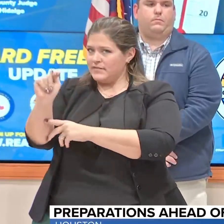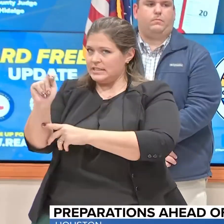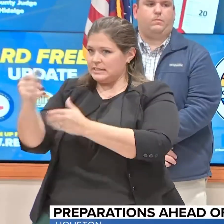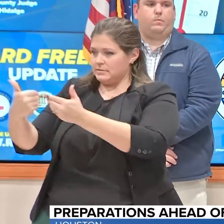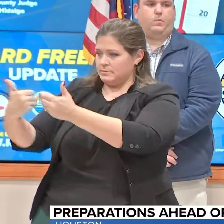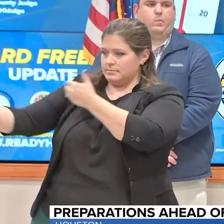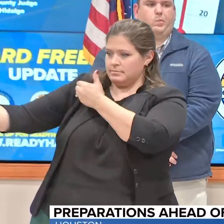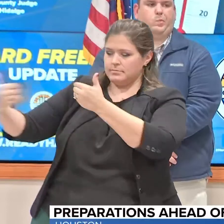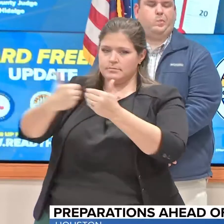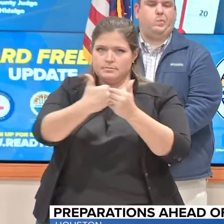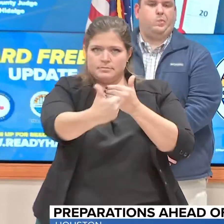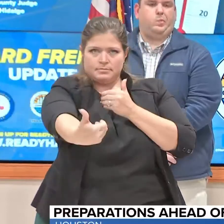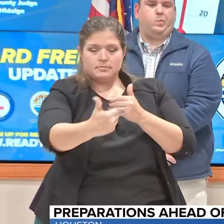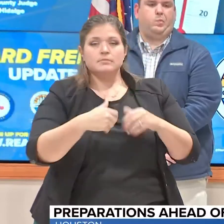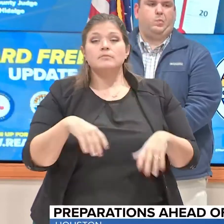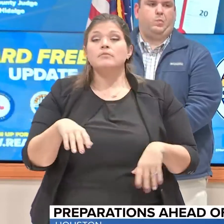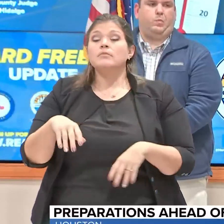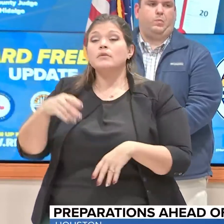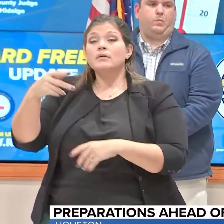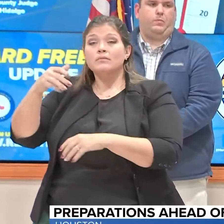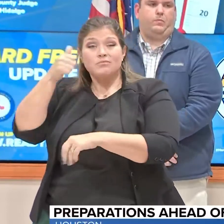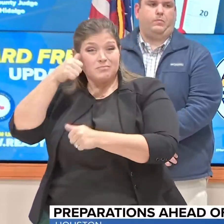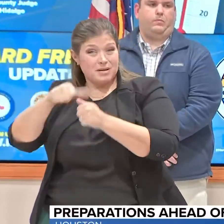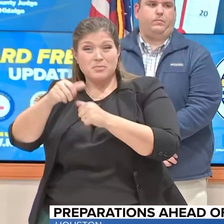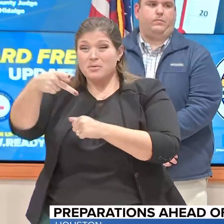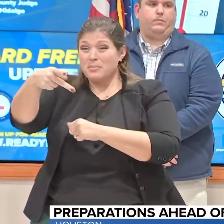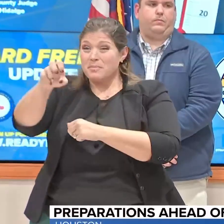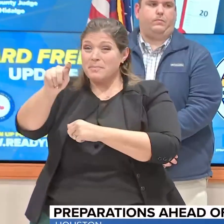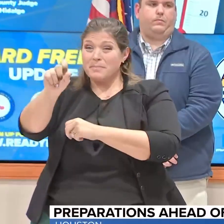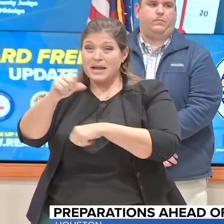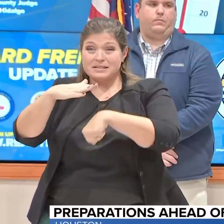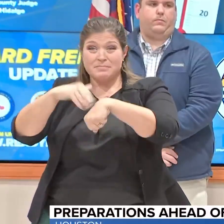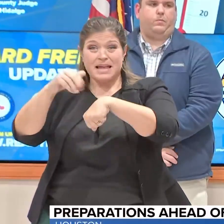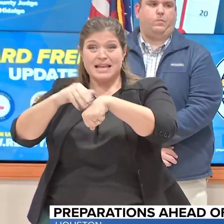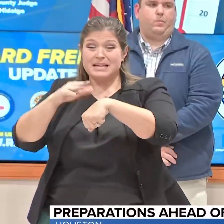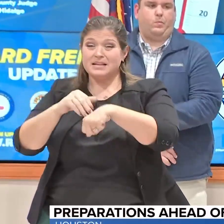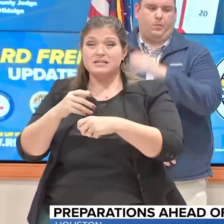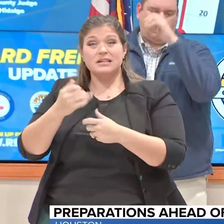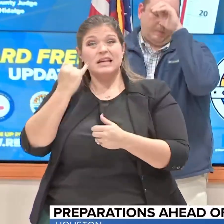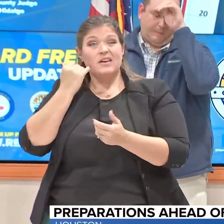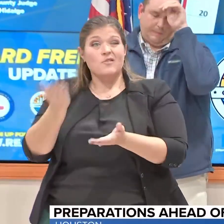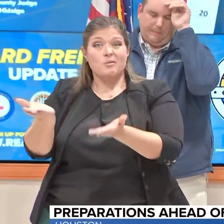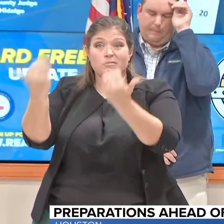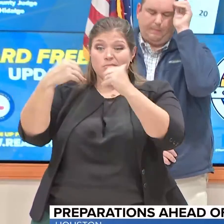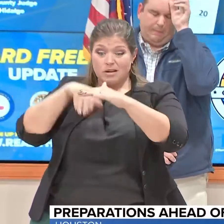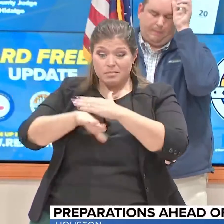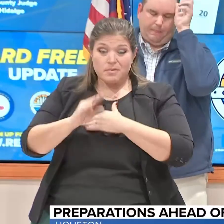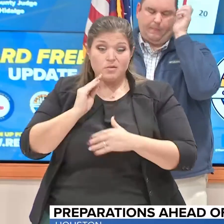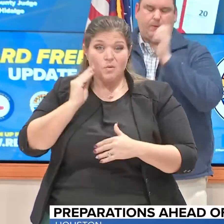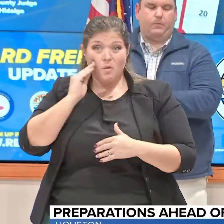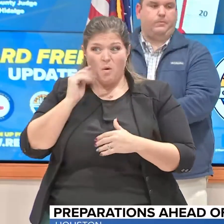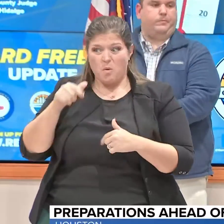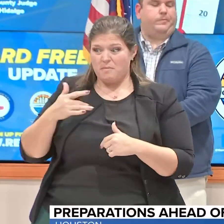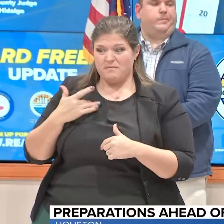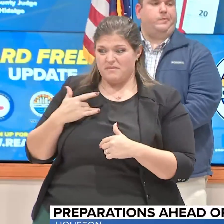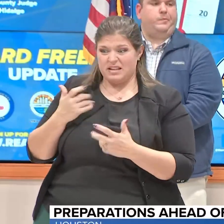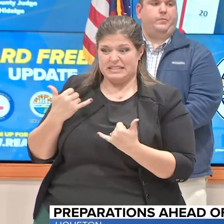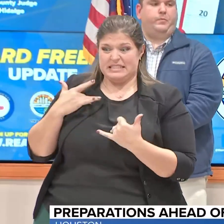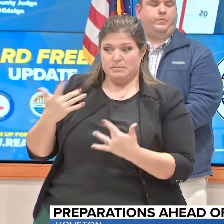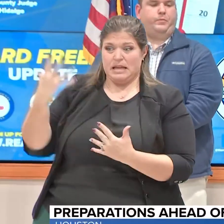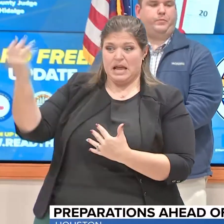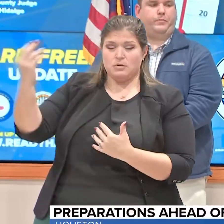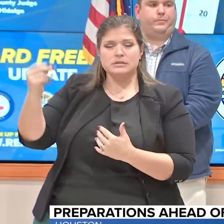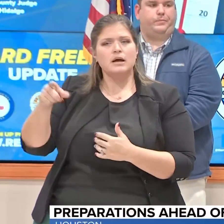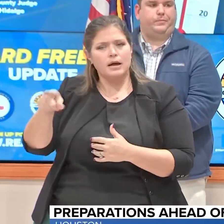Remember your pets. We talk a lot about bringing them in. You bring them in, you're not used to having them in the house. Let's make sure they know not to get near those areas as